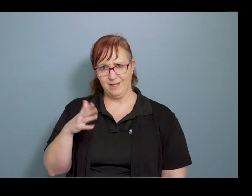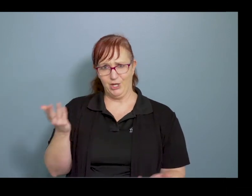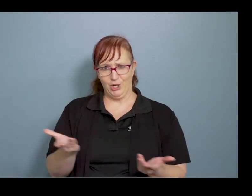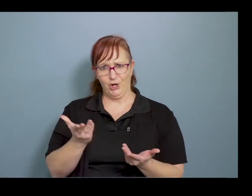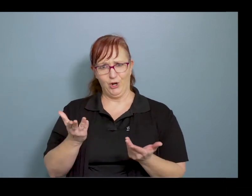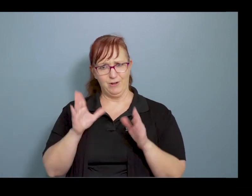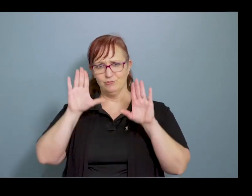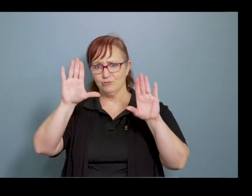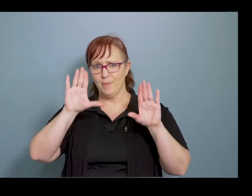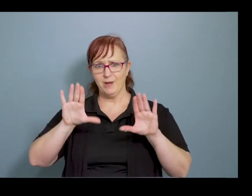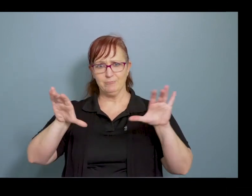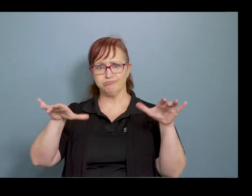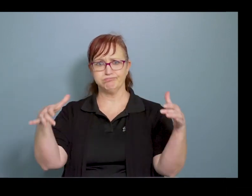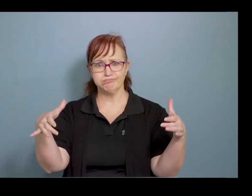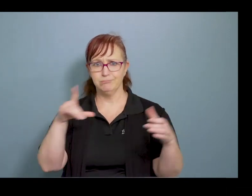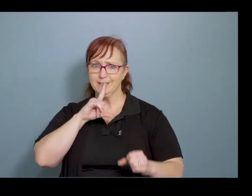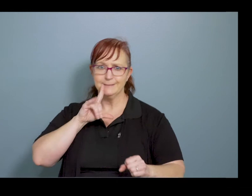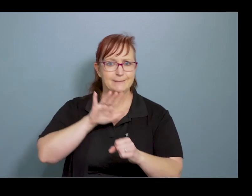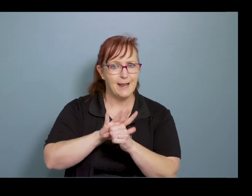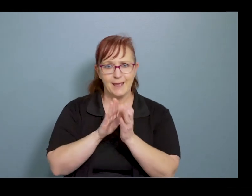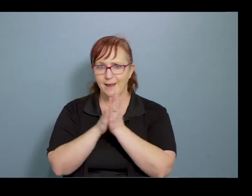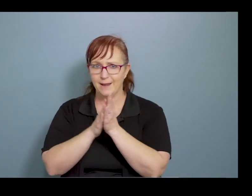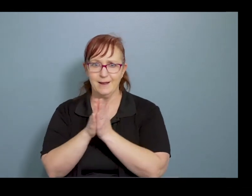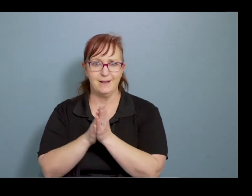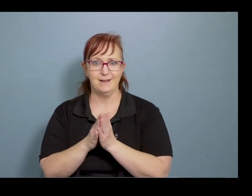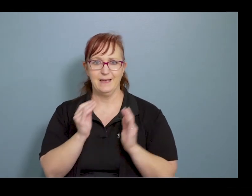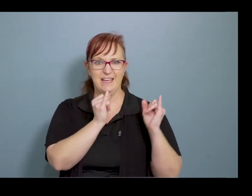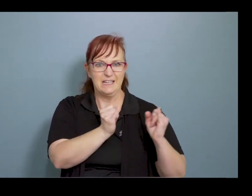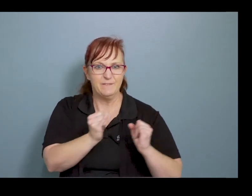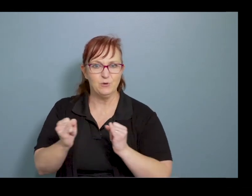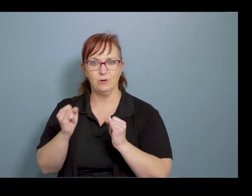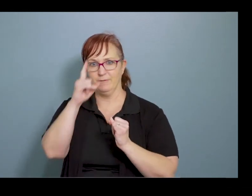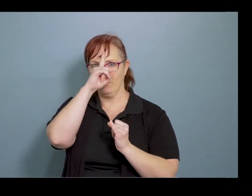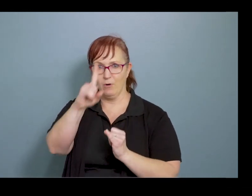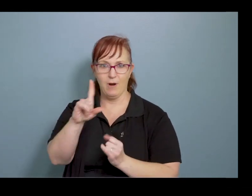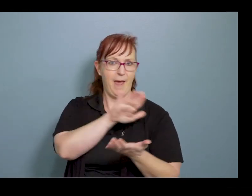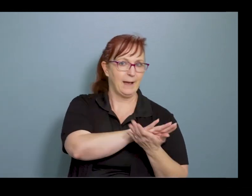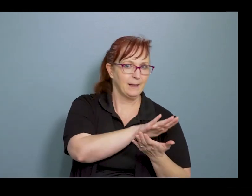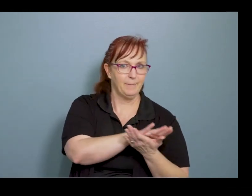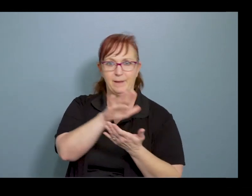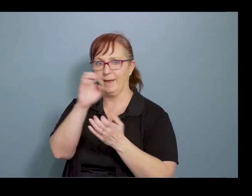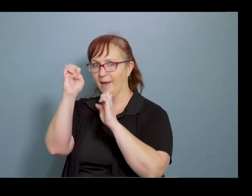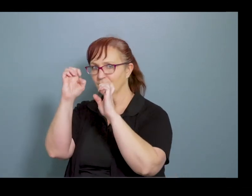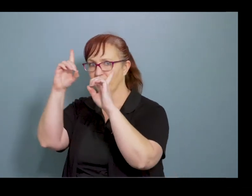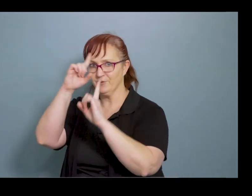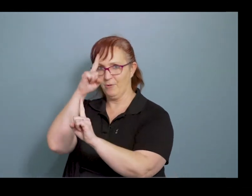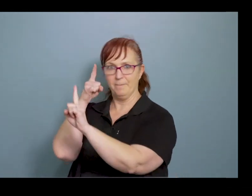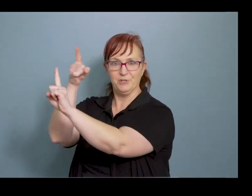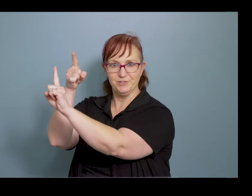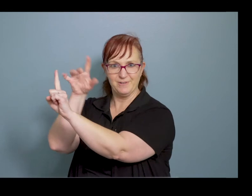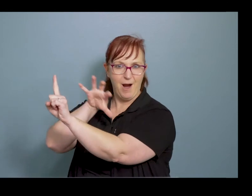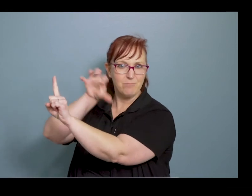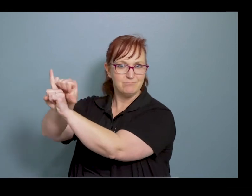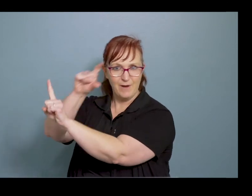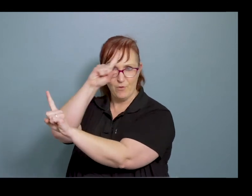of dedicated professionals who are committed to the academic and educational mission of the college, and also to